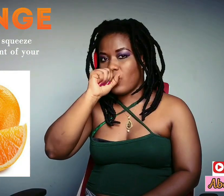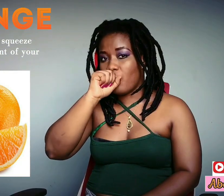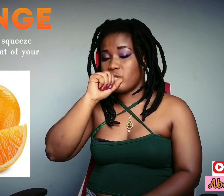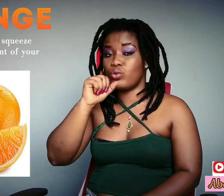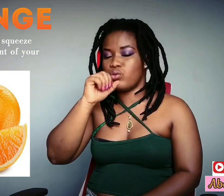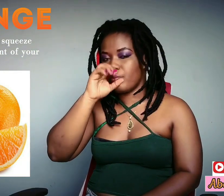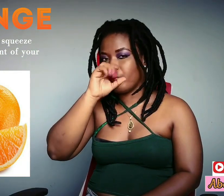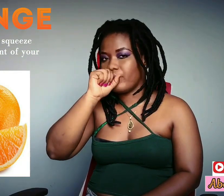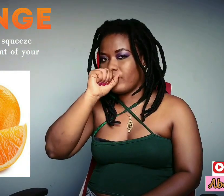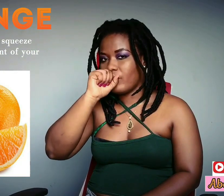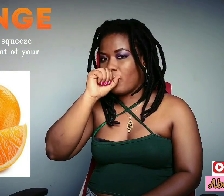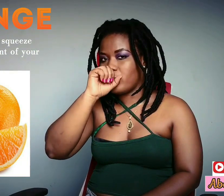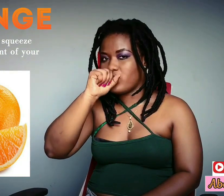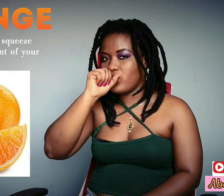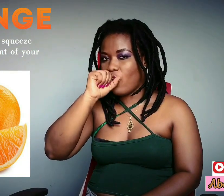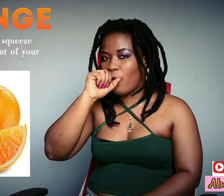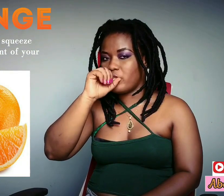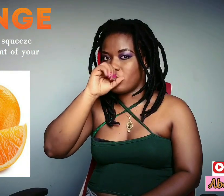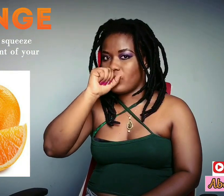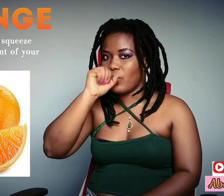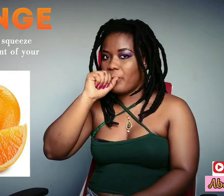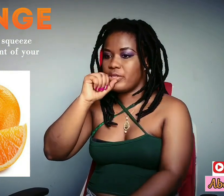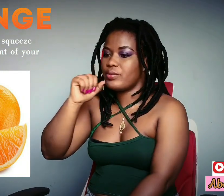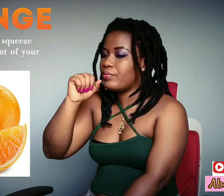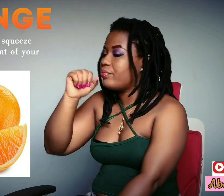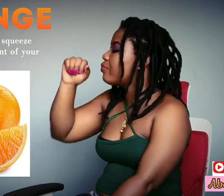orange two orange